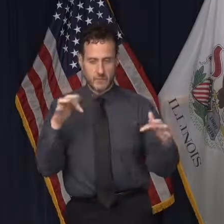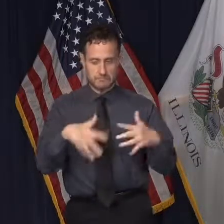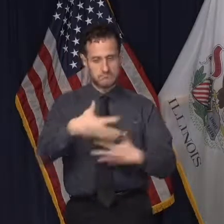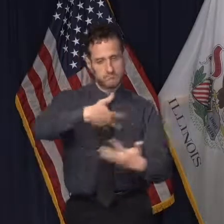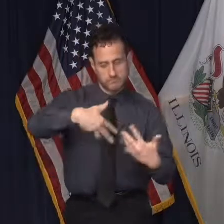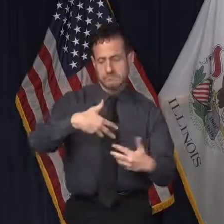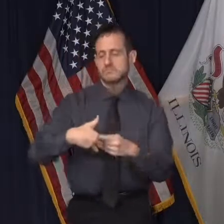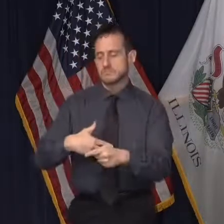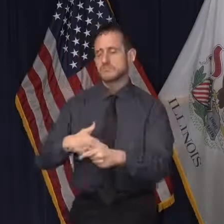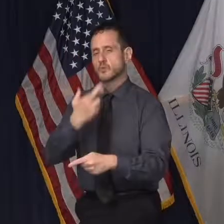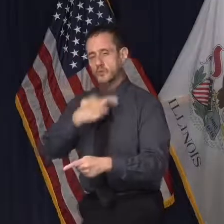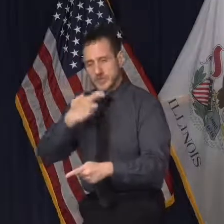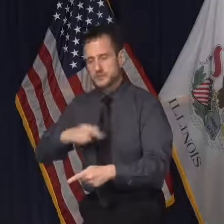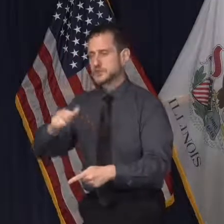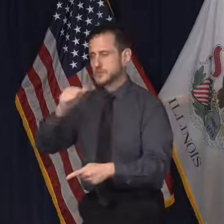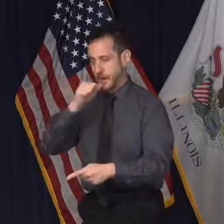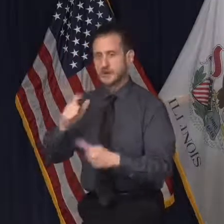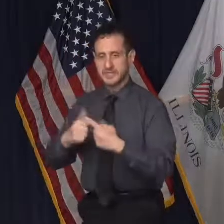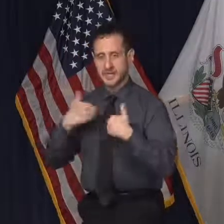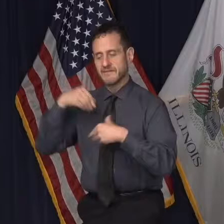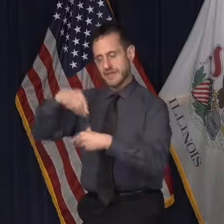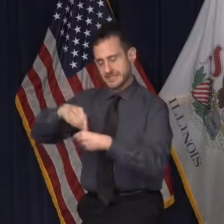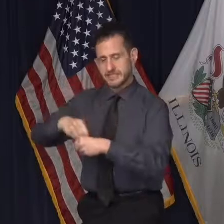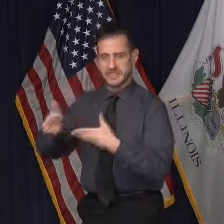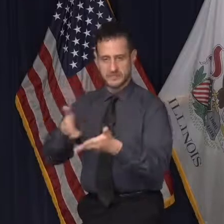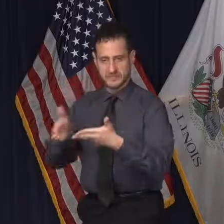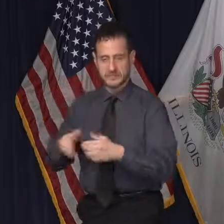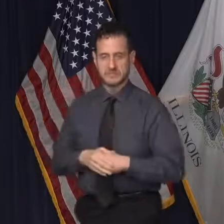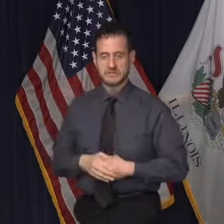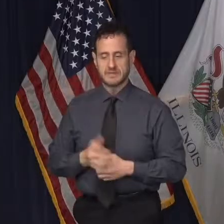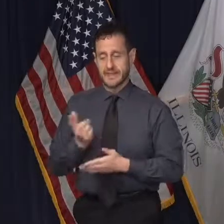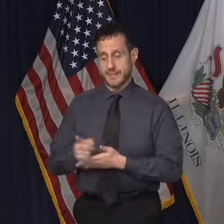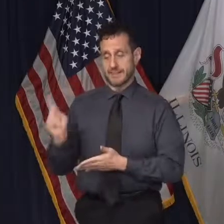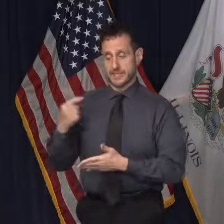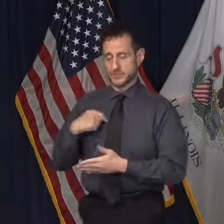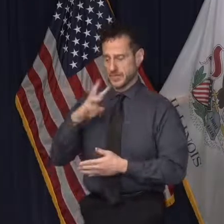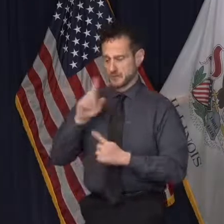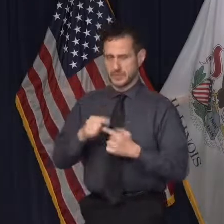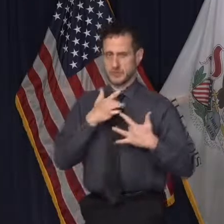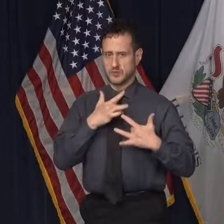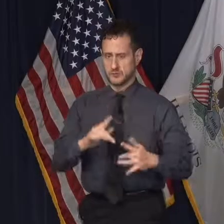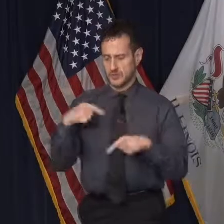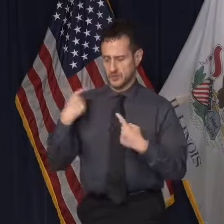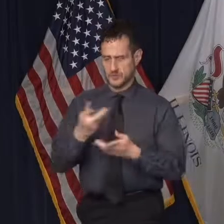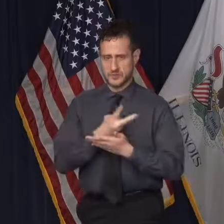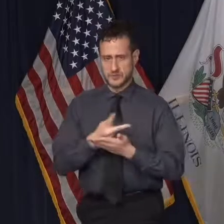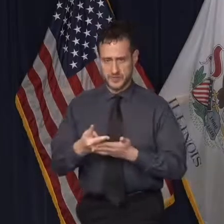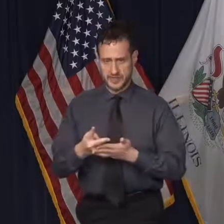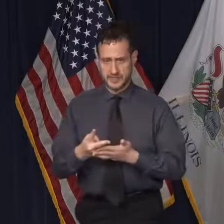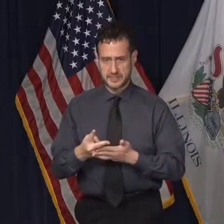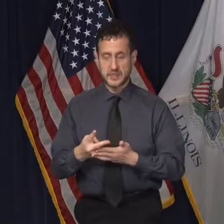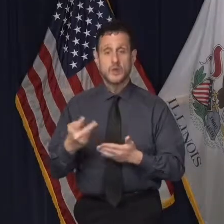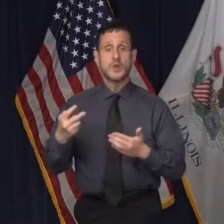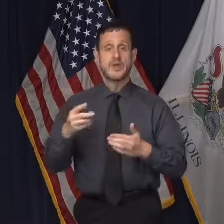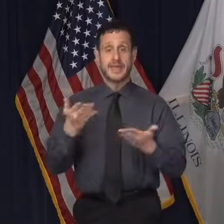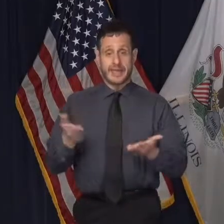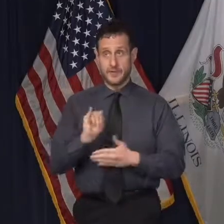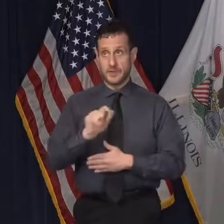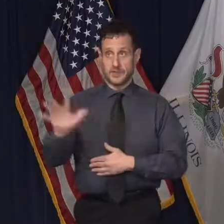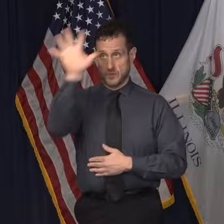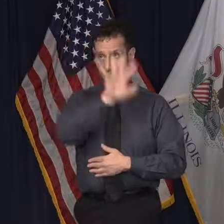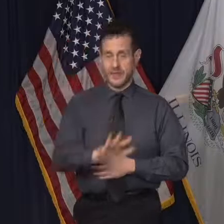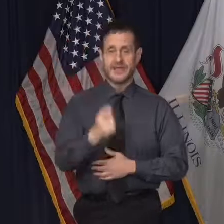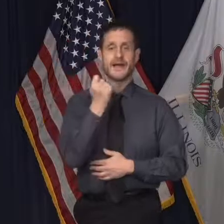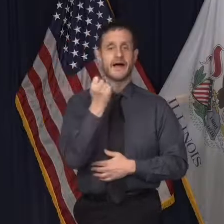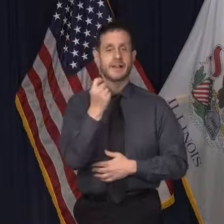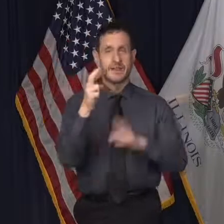bars. Last week, I highlighted the trend over the previous 2 weeks that 9 of our 11 regions